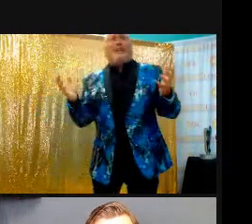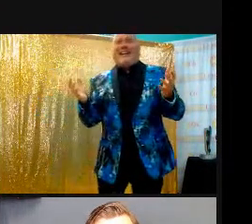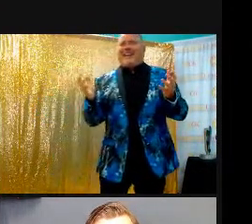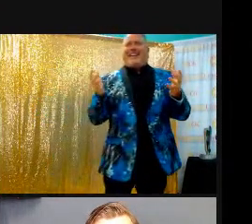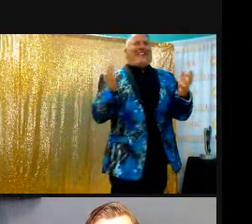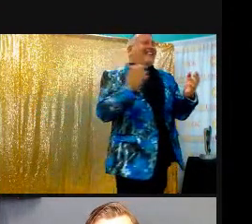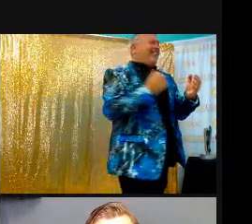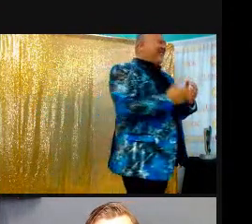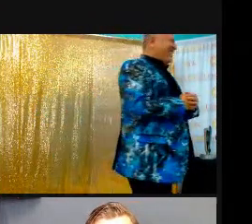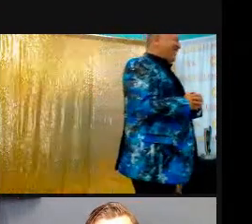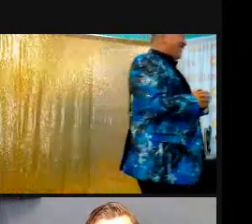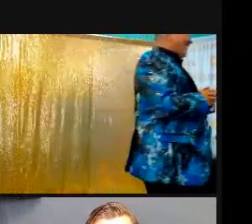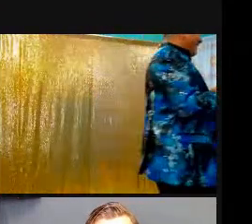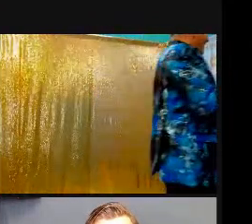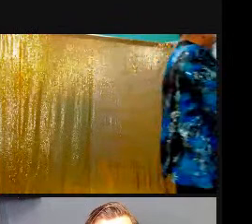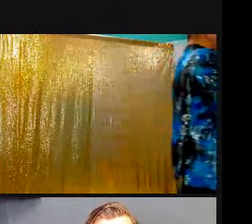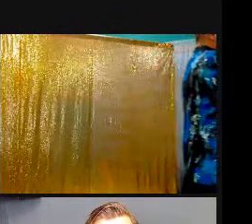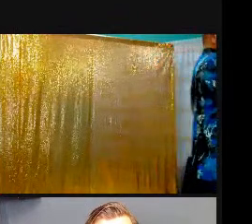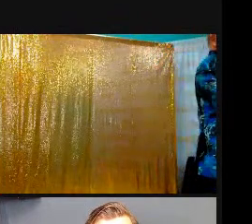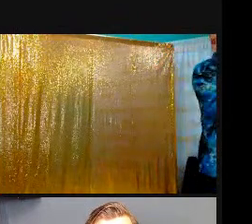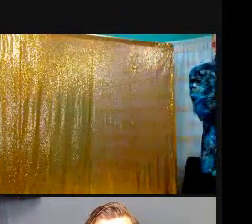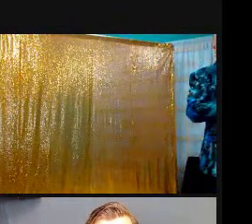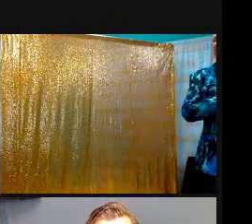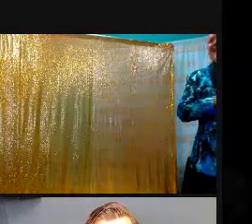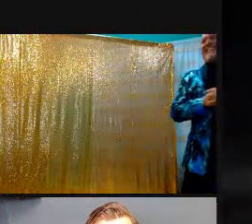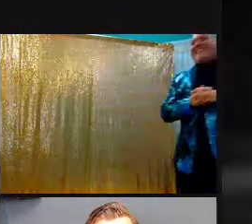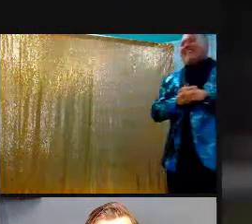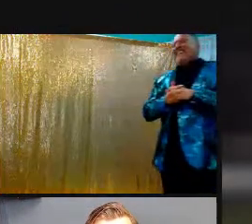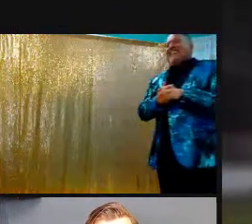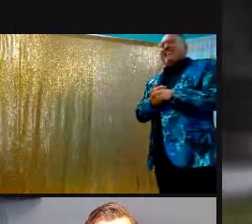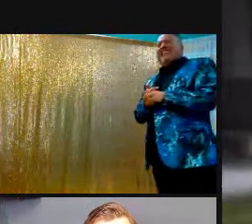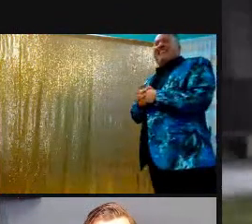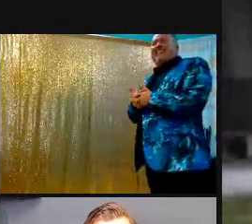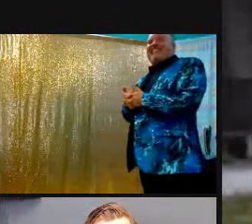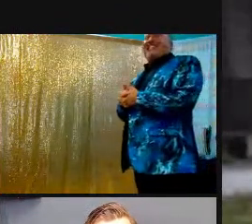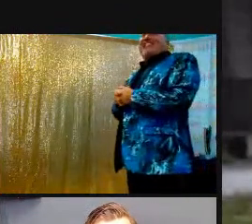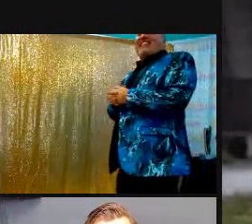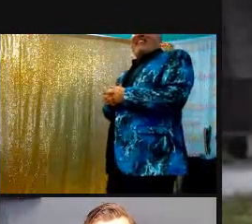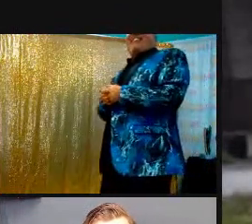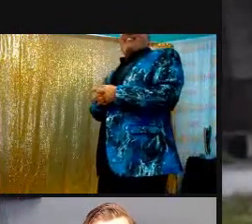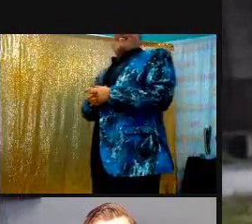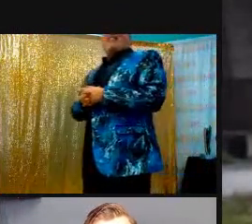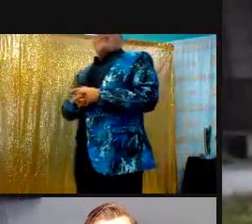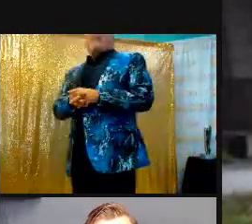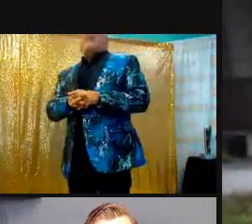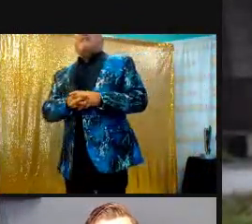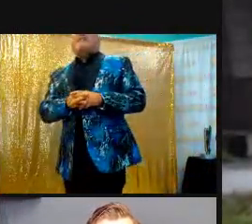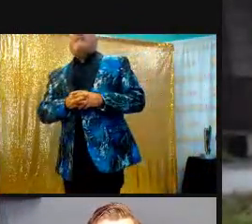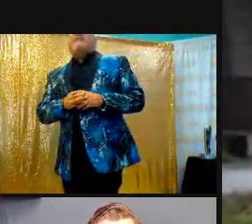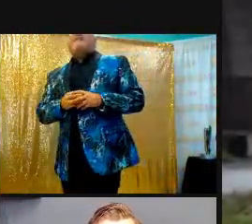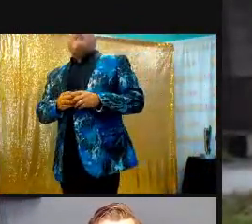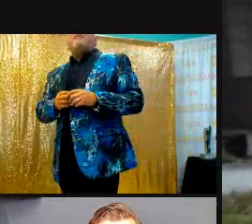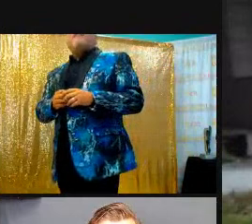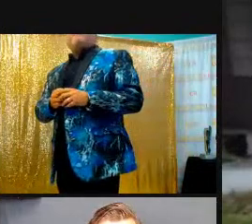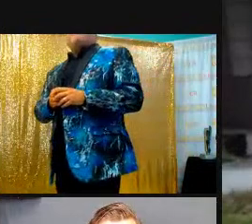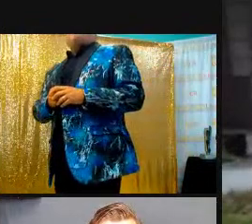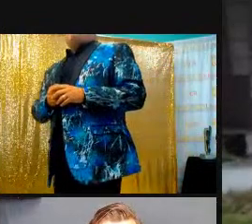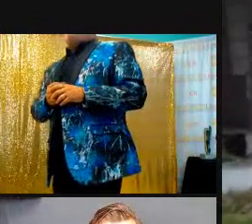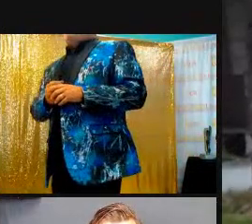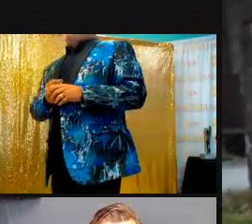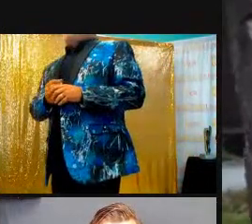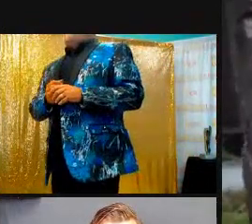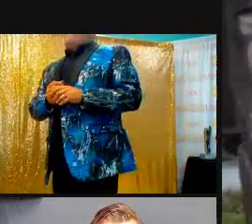As the fourth center for independent living to be established in the United States, CIL has been providing services to individuals